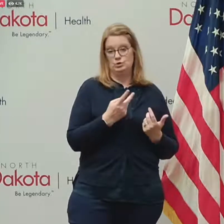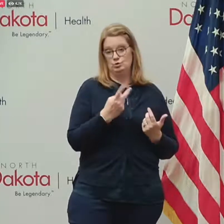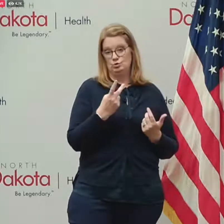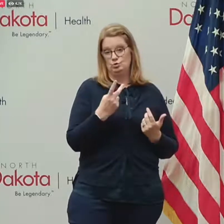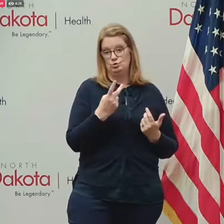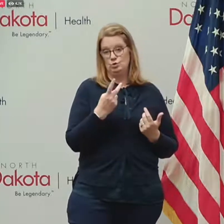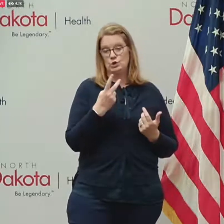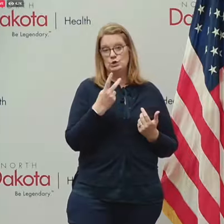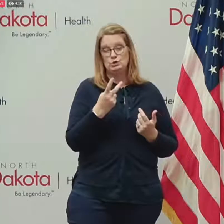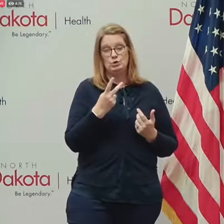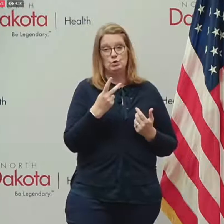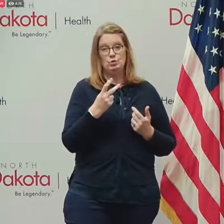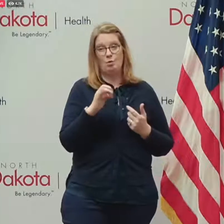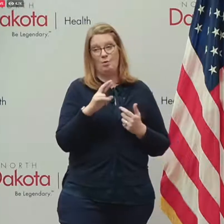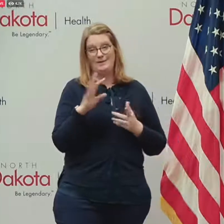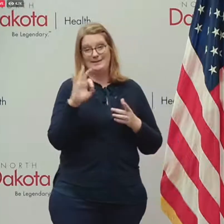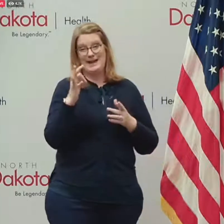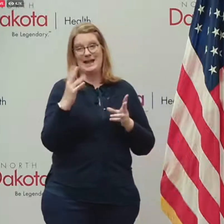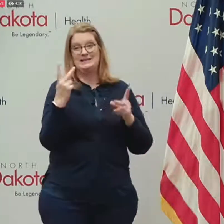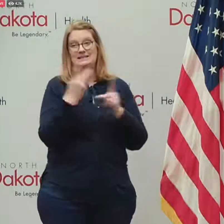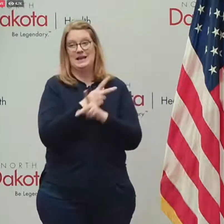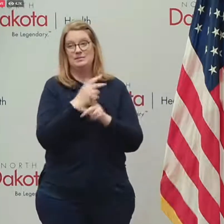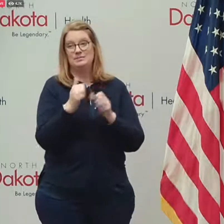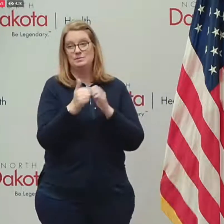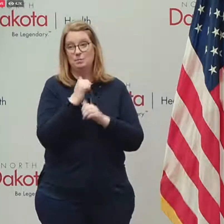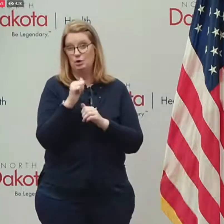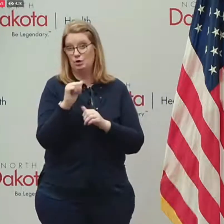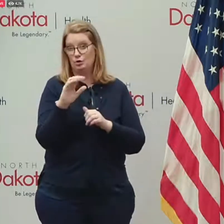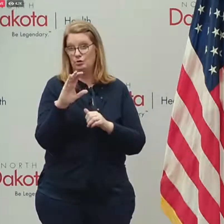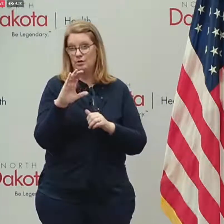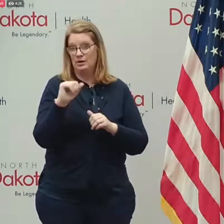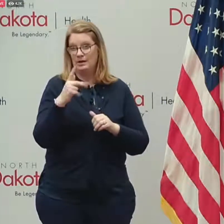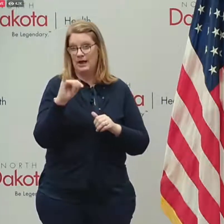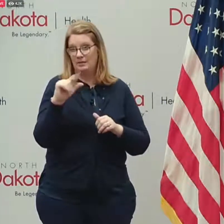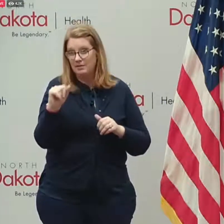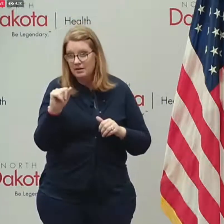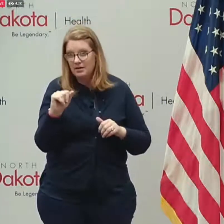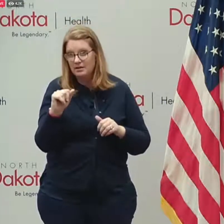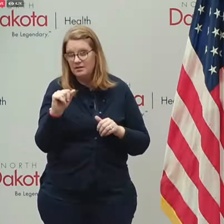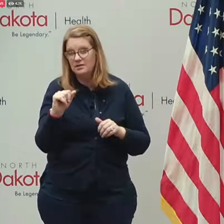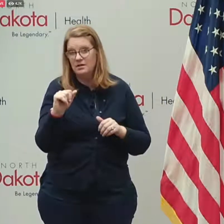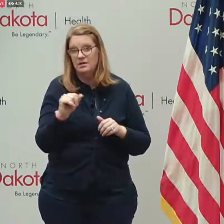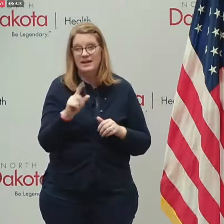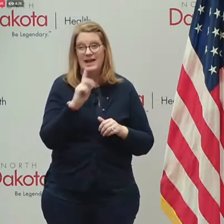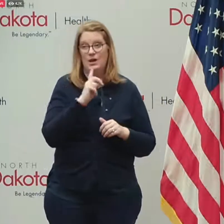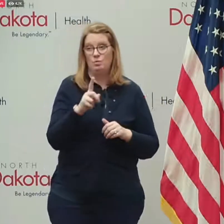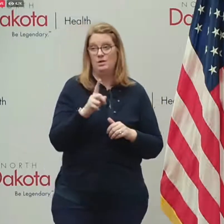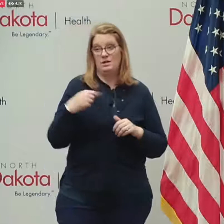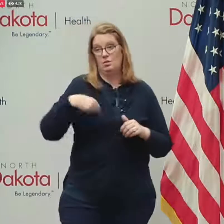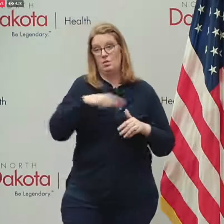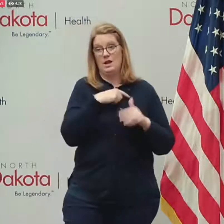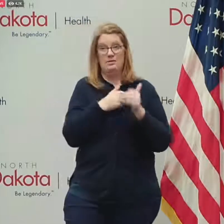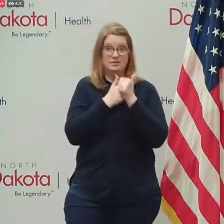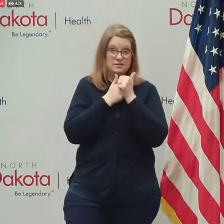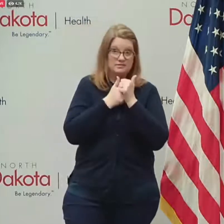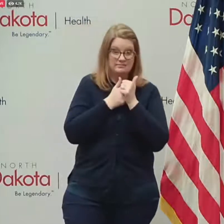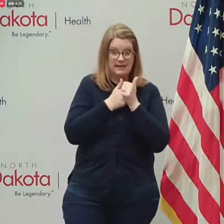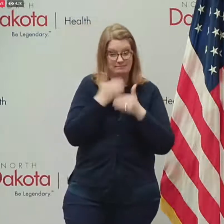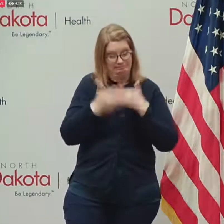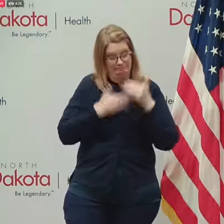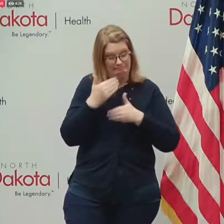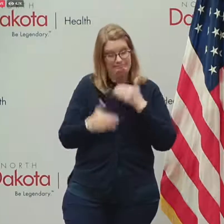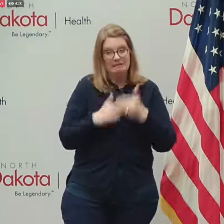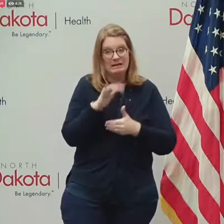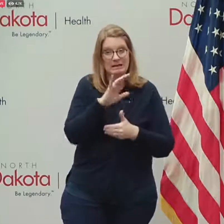9 times more per capita than other states. Commensurately, the fact that we were able to keep up with contact tracing meant that we